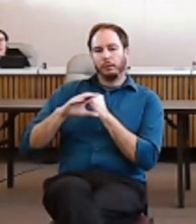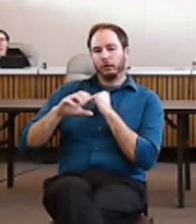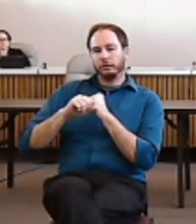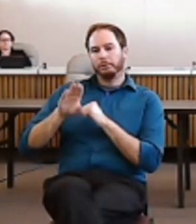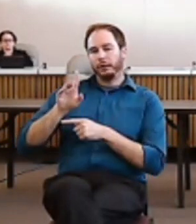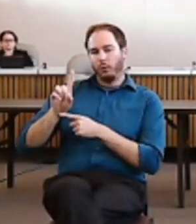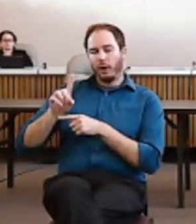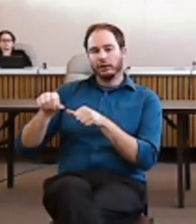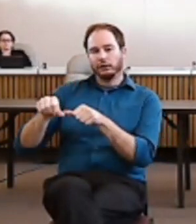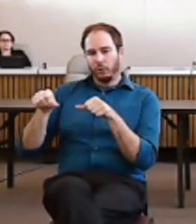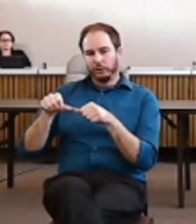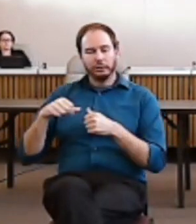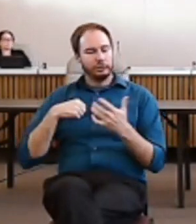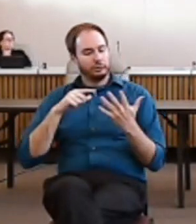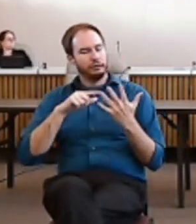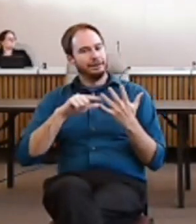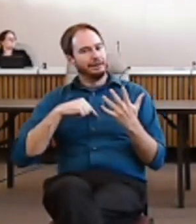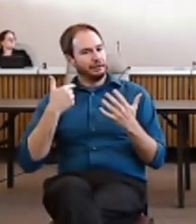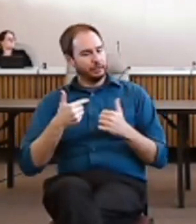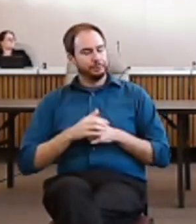Seconded. Any further discussion?